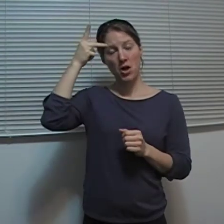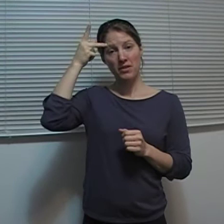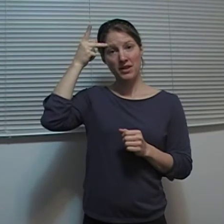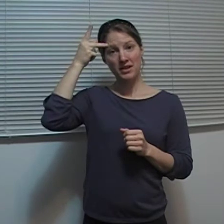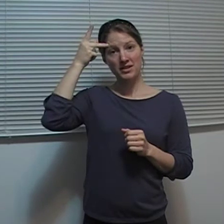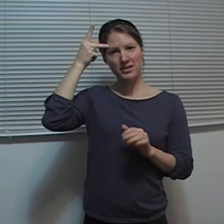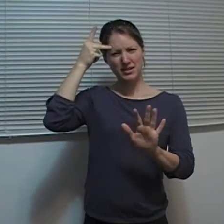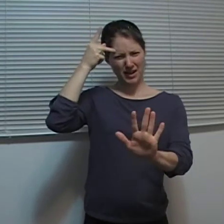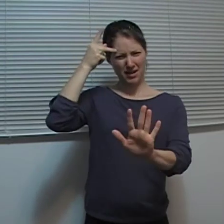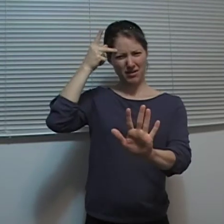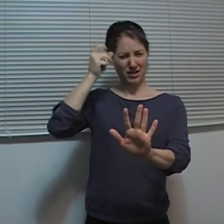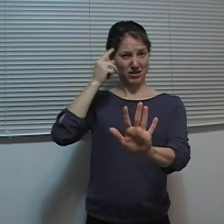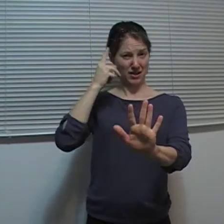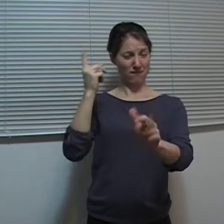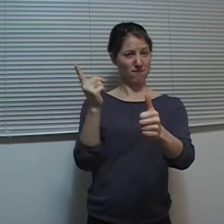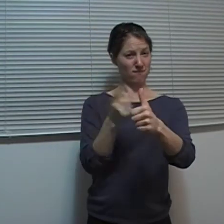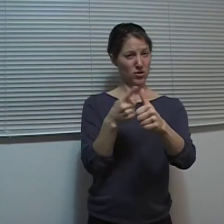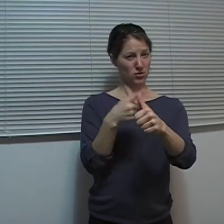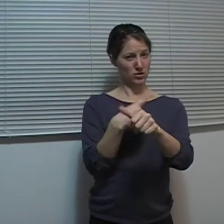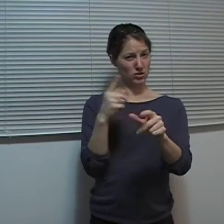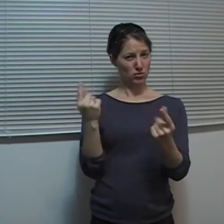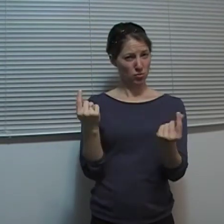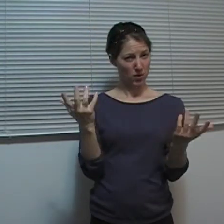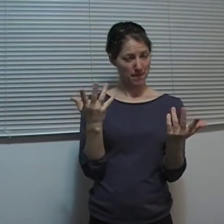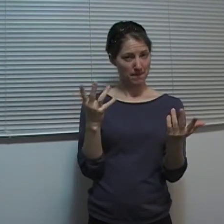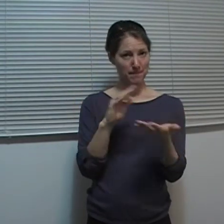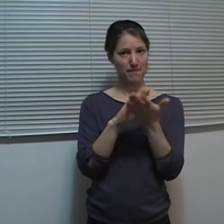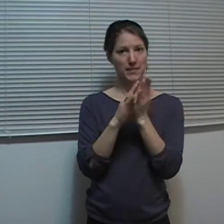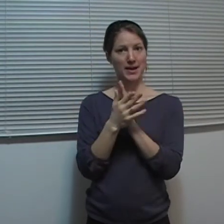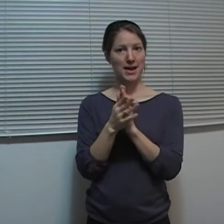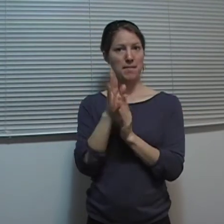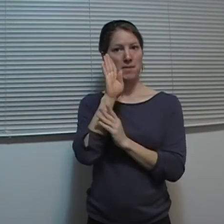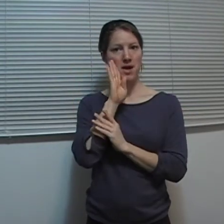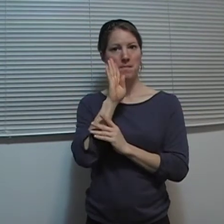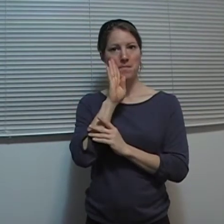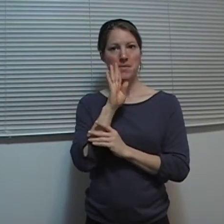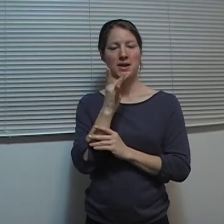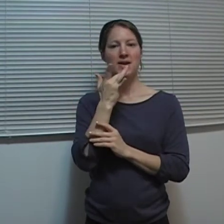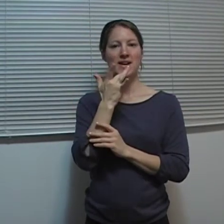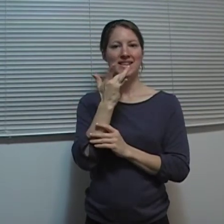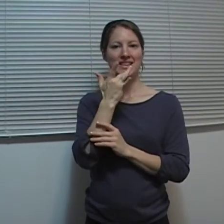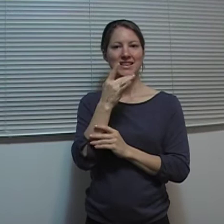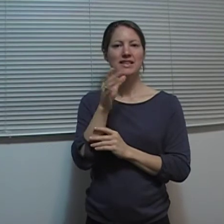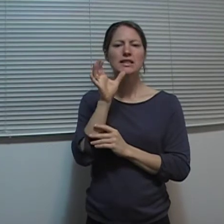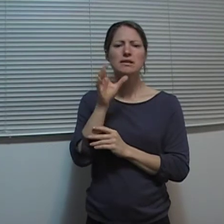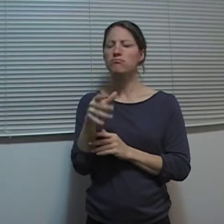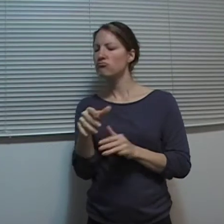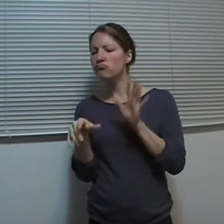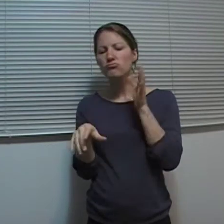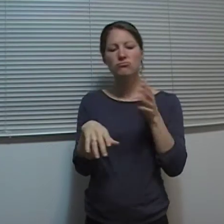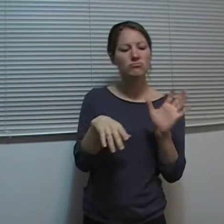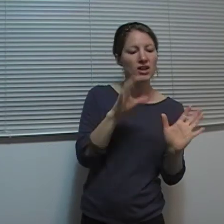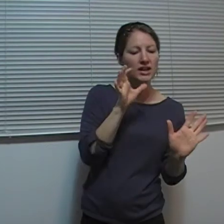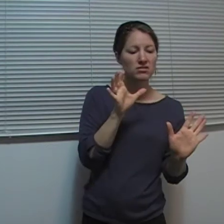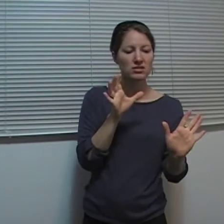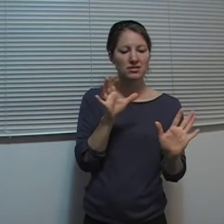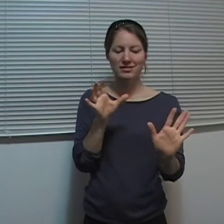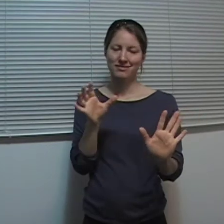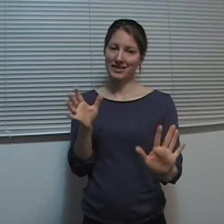around drinking beer and get paid for it, but he did. This was a time when people loved rules. You got to understand that. There were rules for everything, and if you broke